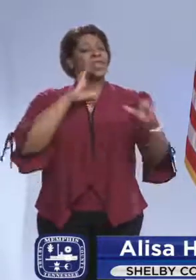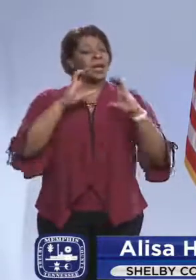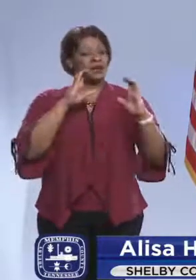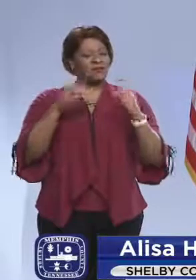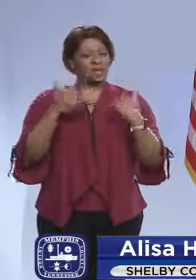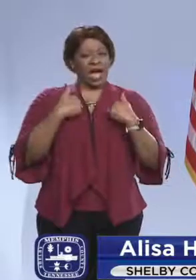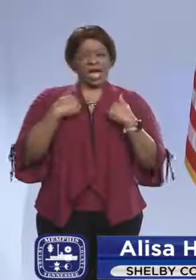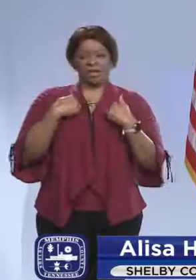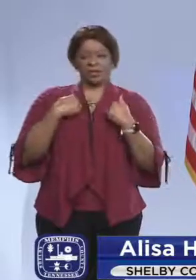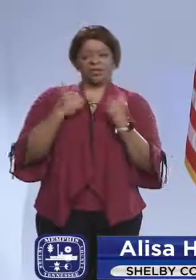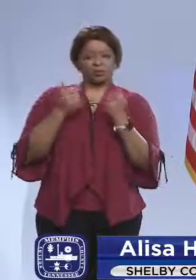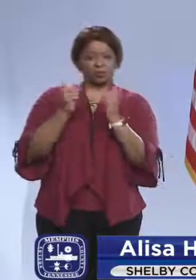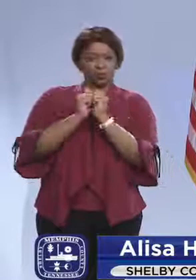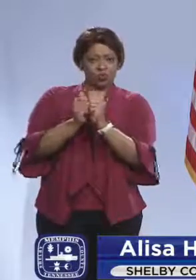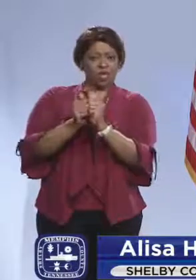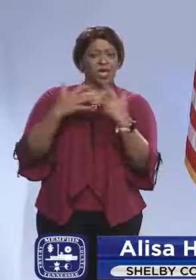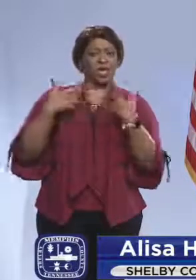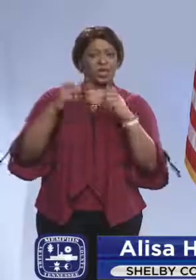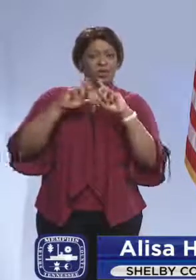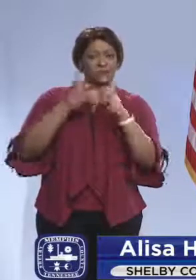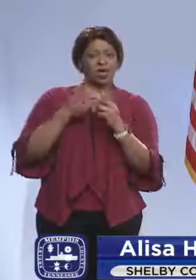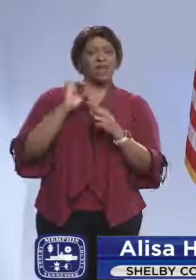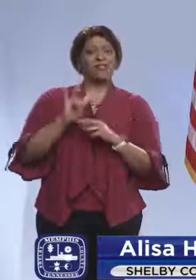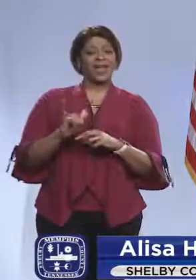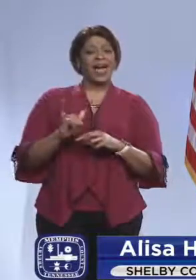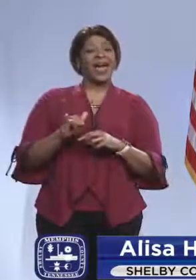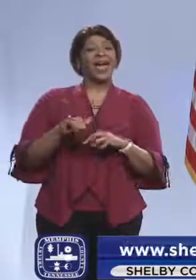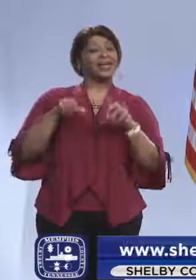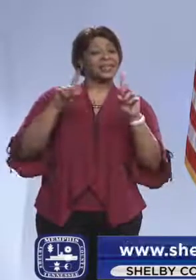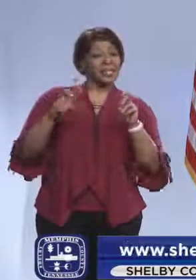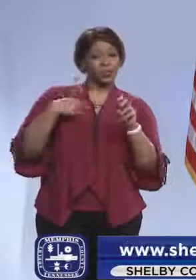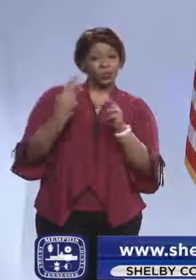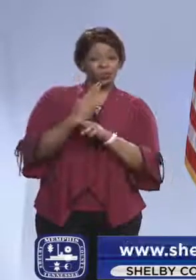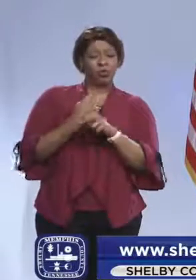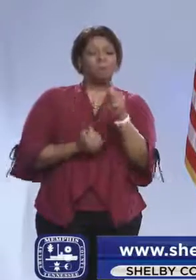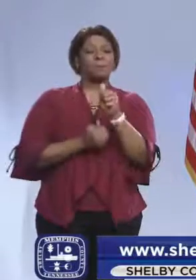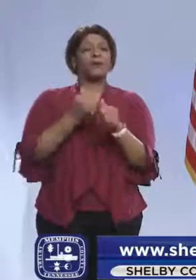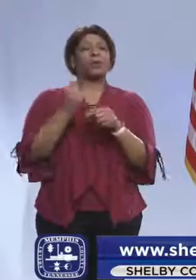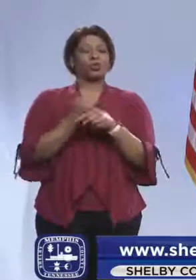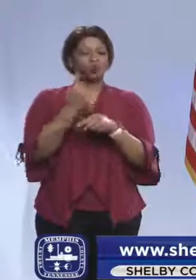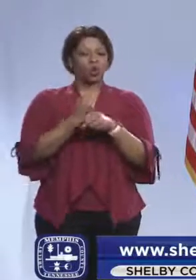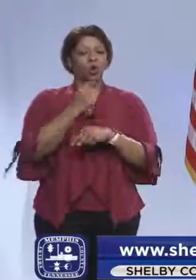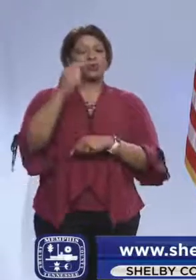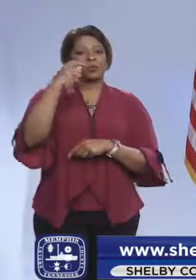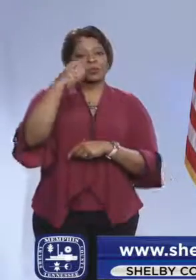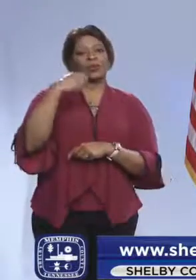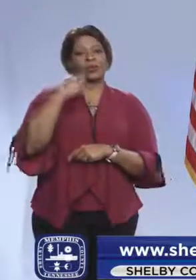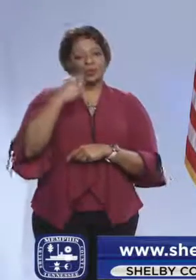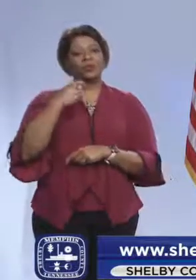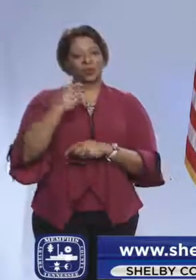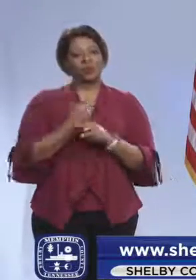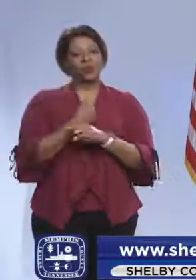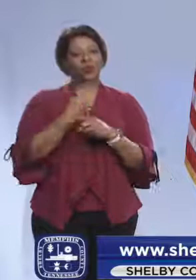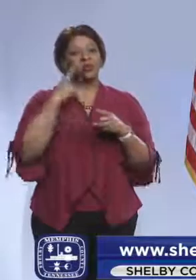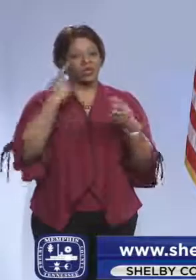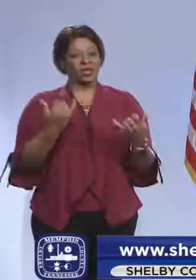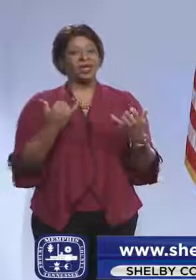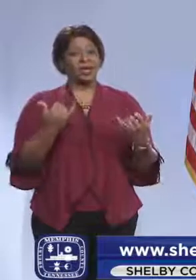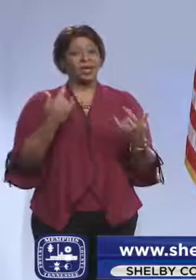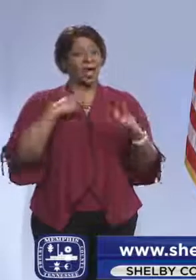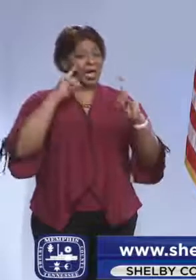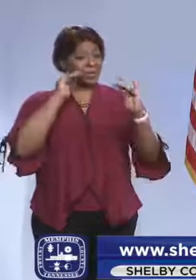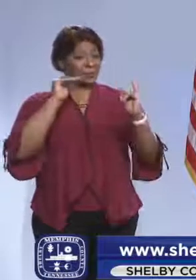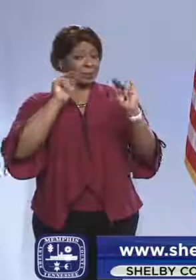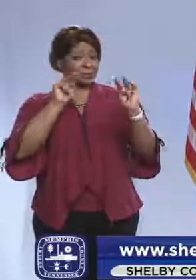with the state health department, that the test we're currently using is the most appropriate to use at the current time. So while I anticipate